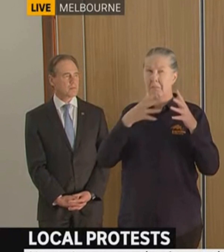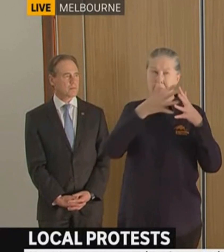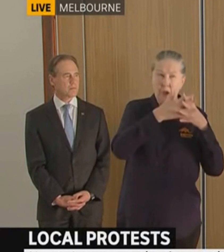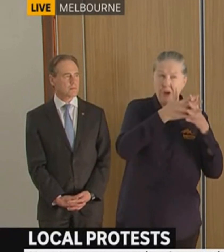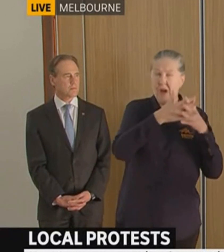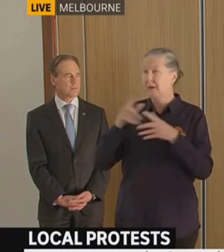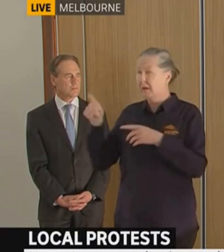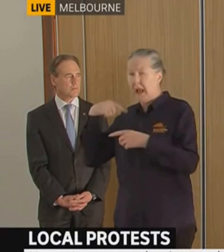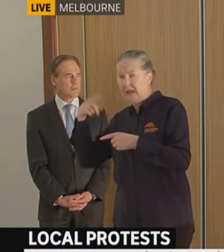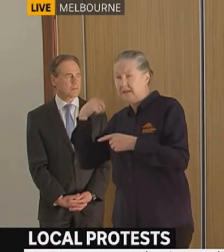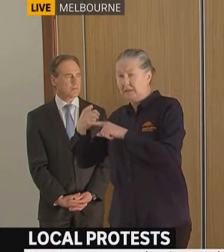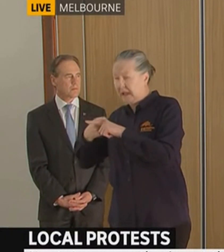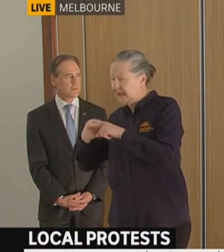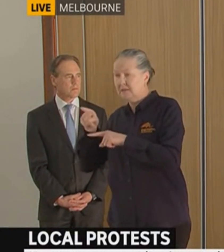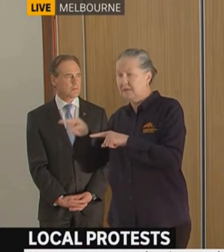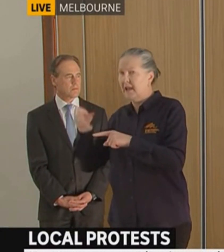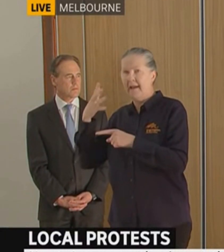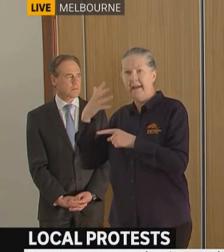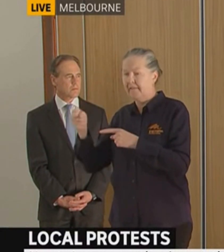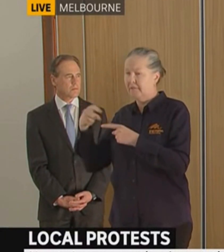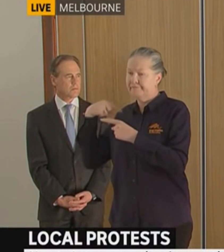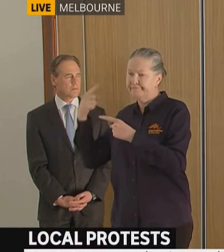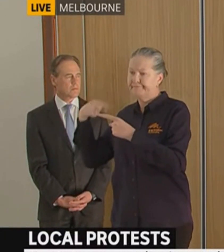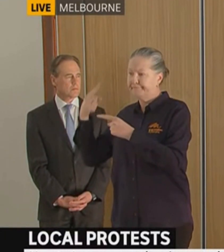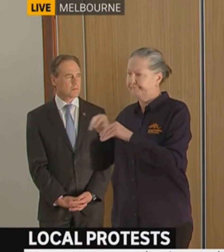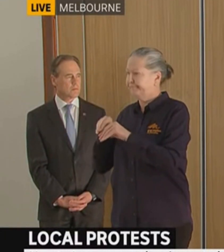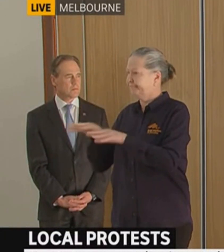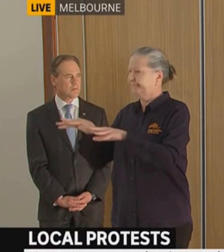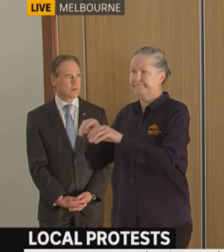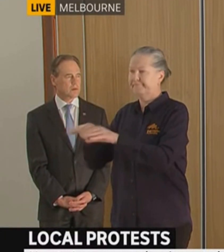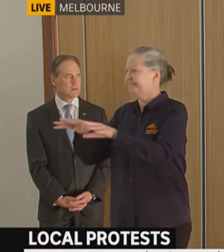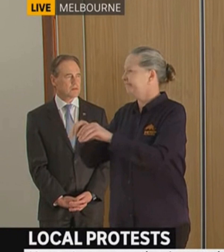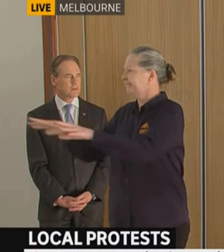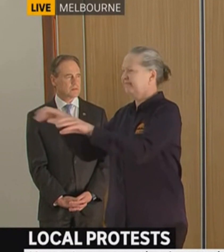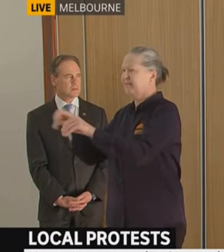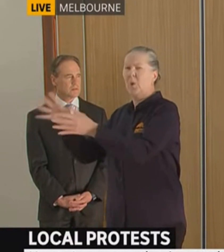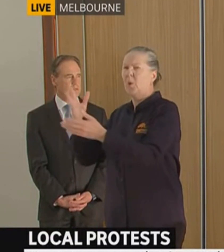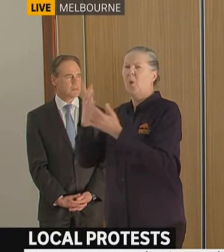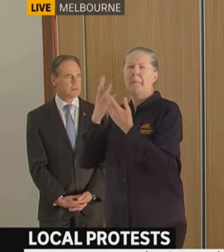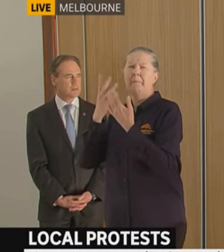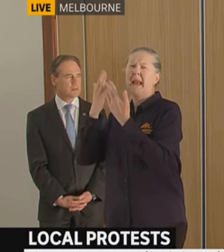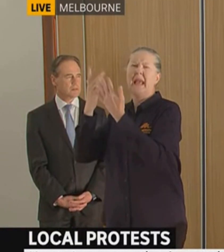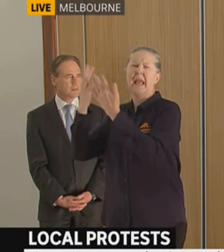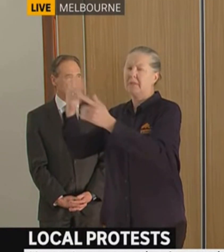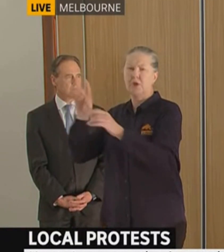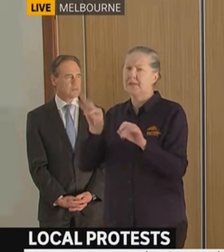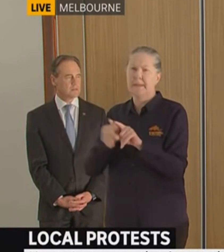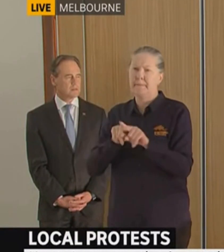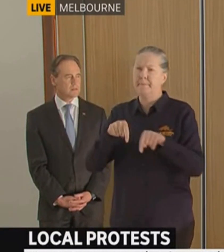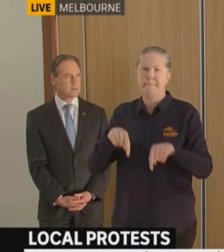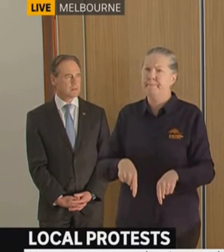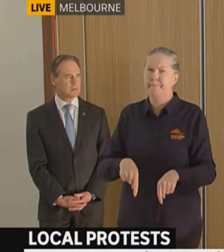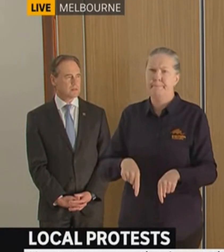have, sustained and continuing community transmission of large numbers that we don't have.